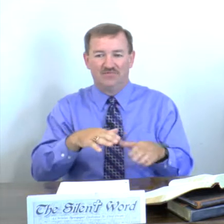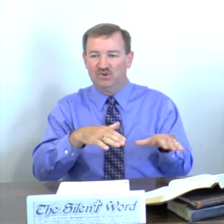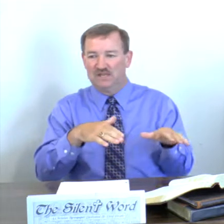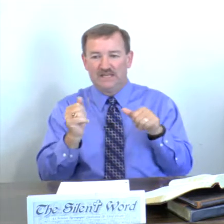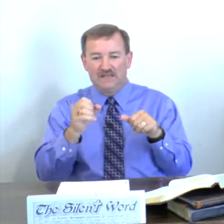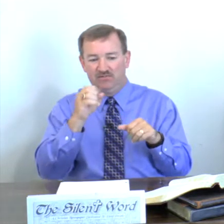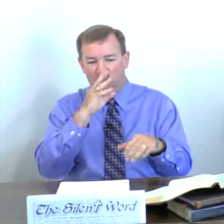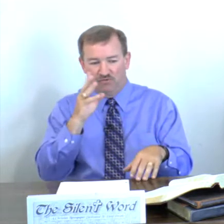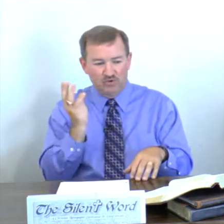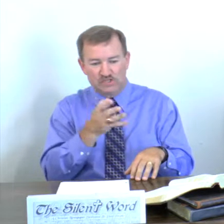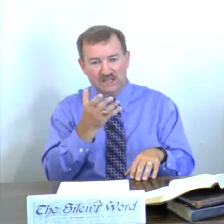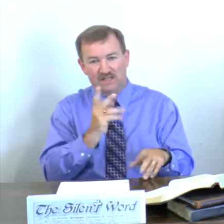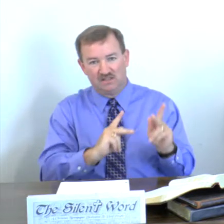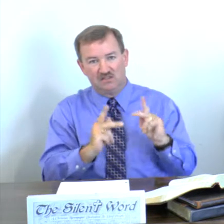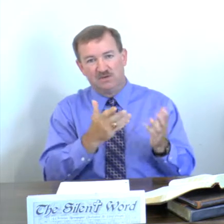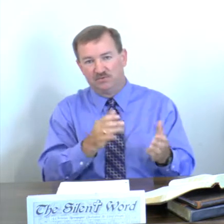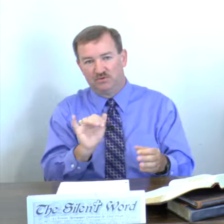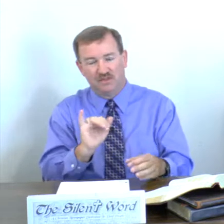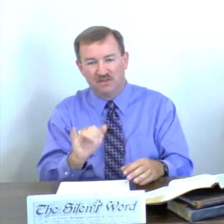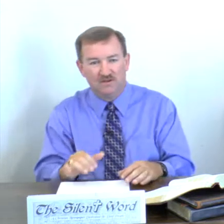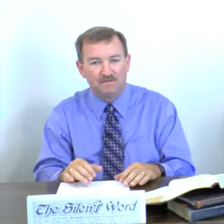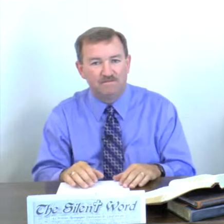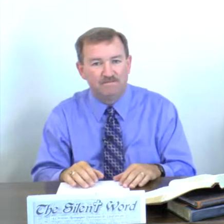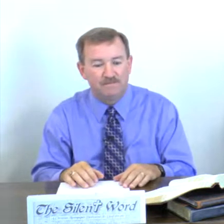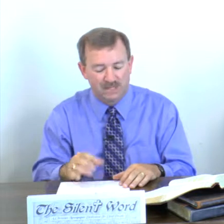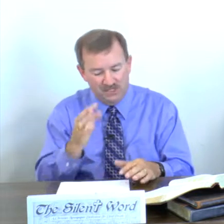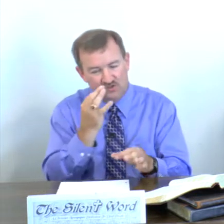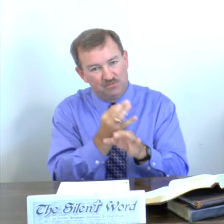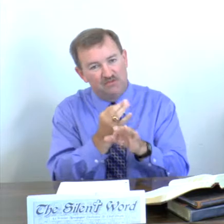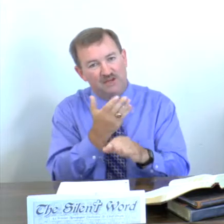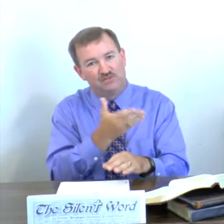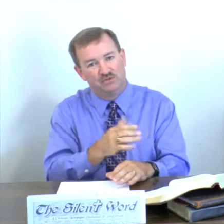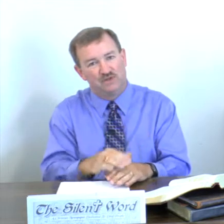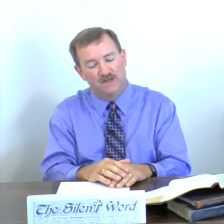never leave or forsake these people either. He's going to be faithful to them.